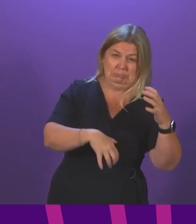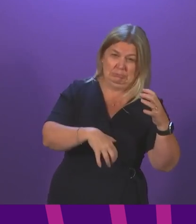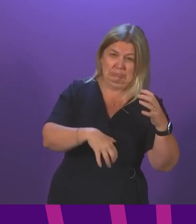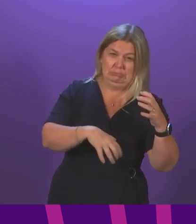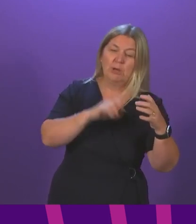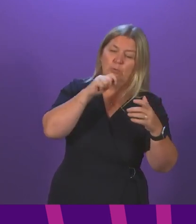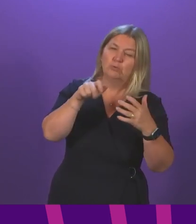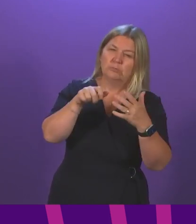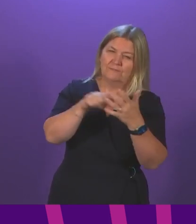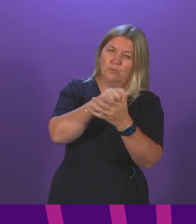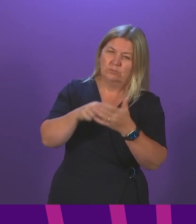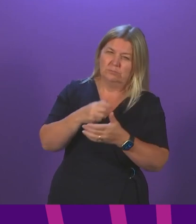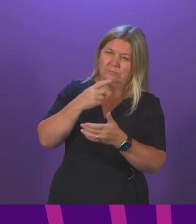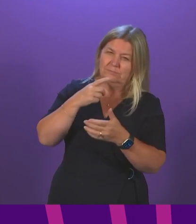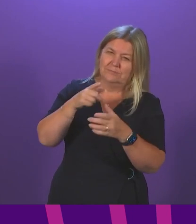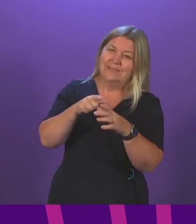We'll ensure that's recorded.